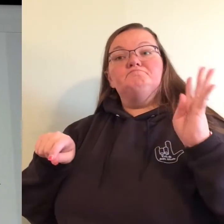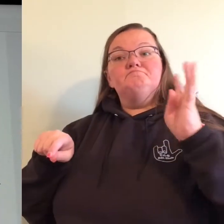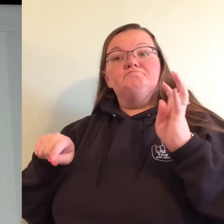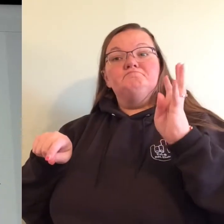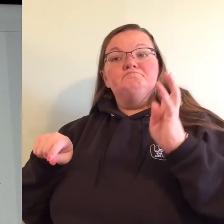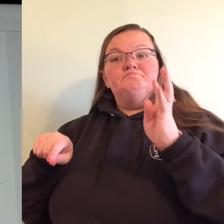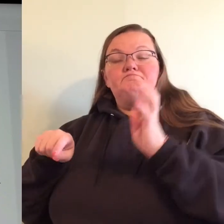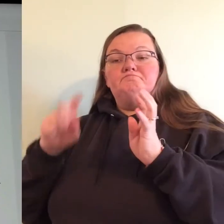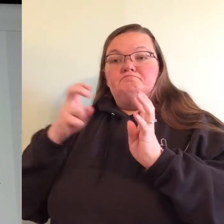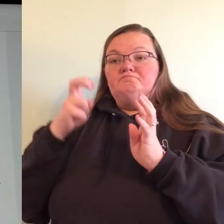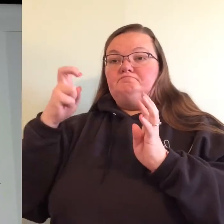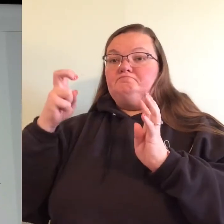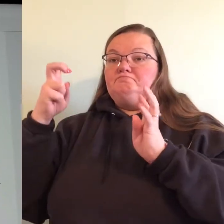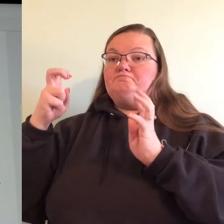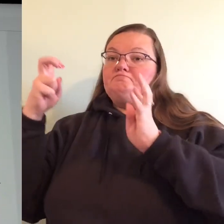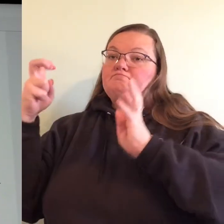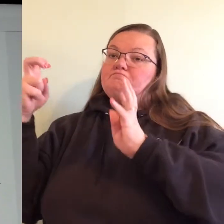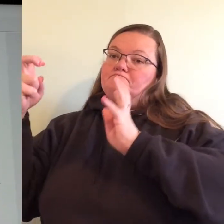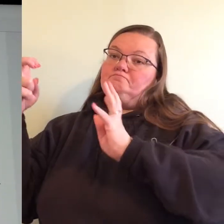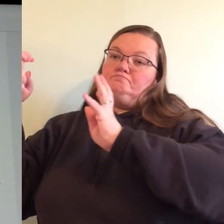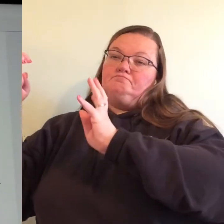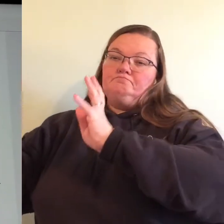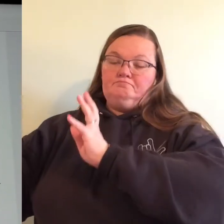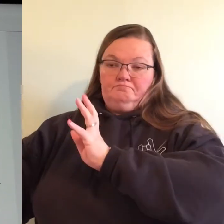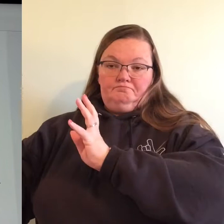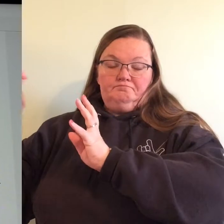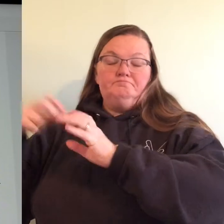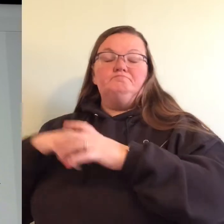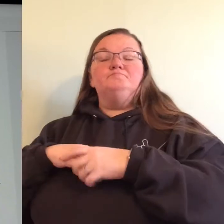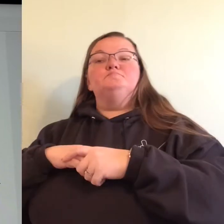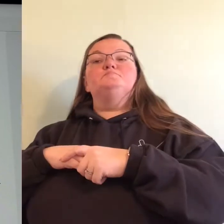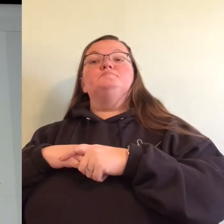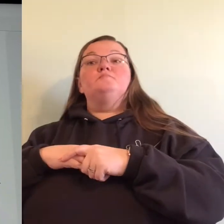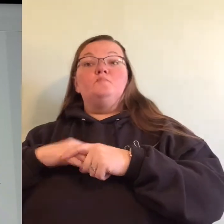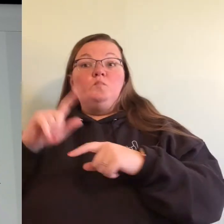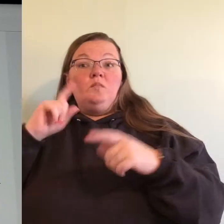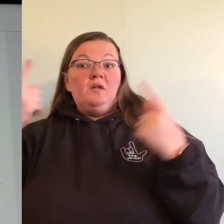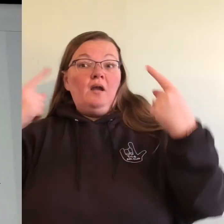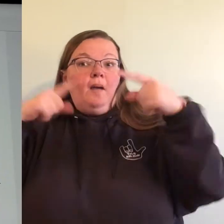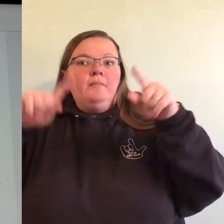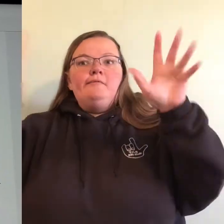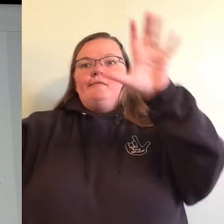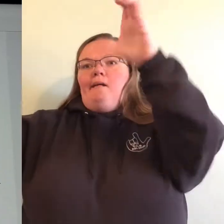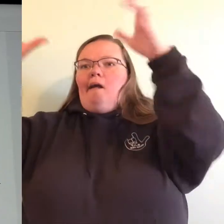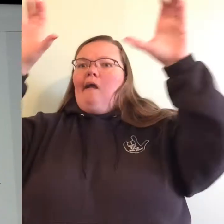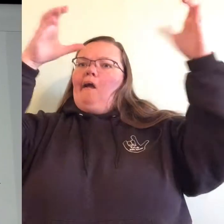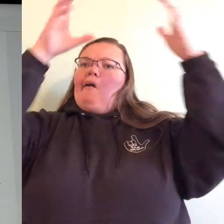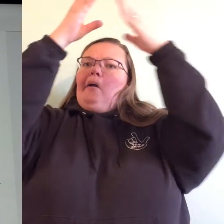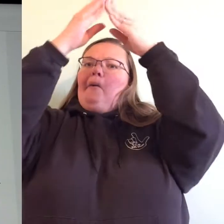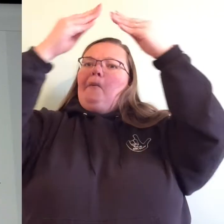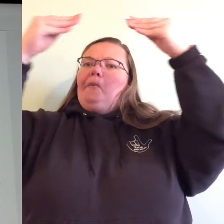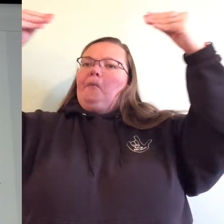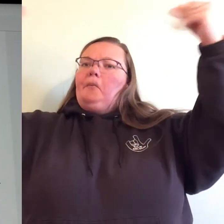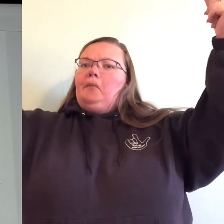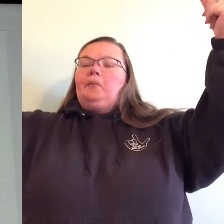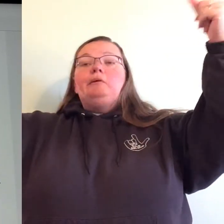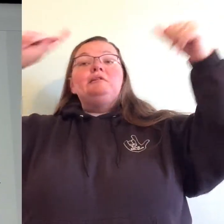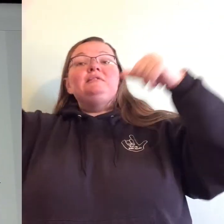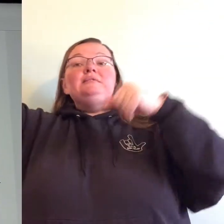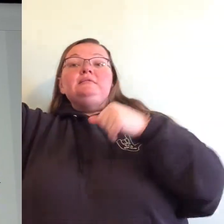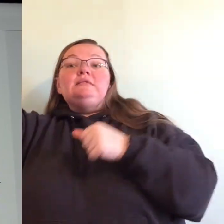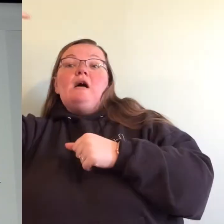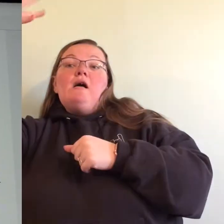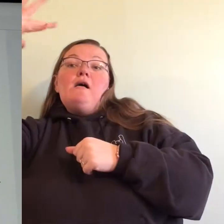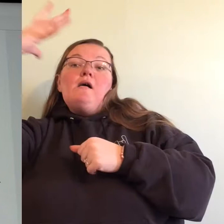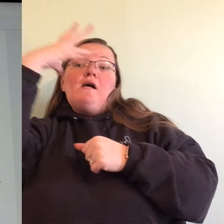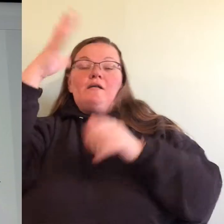robin alighted, a little shower of snow would fall off the branch. Presently, the clouds parted overhead, and the winter sun came out,